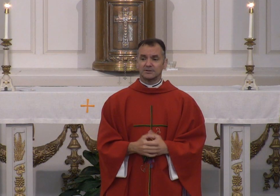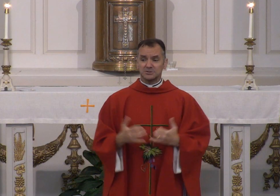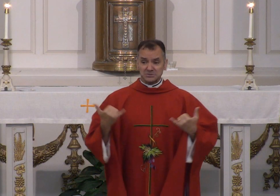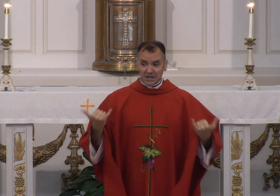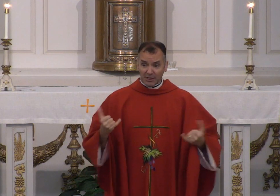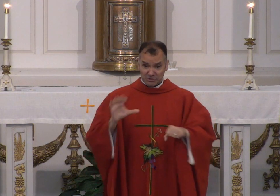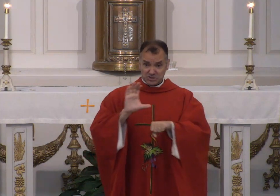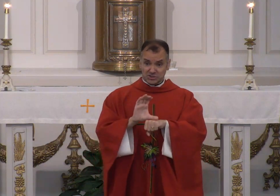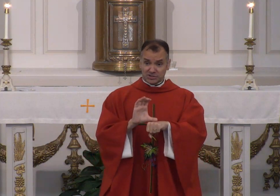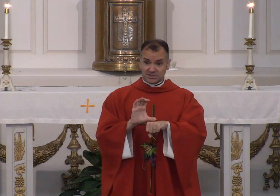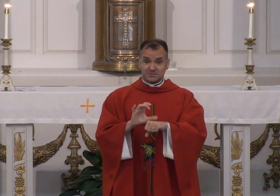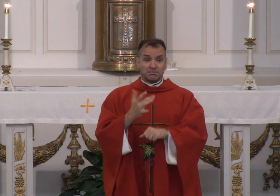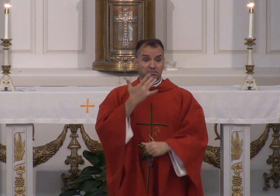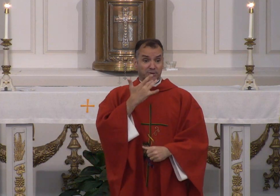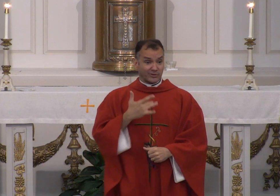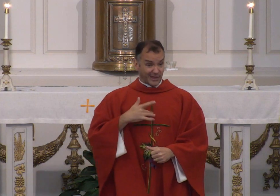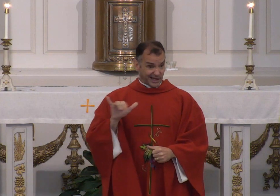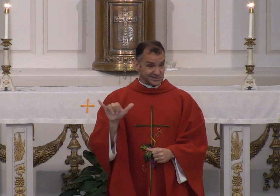Christ.